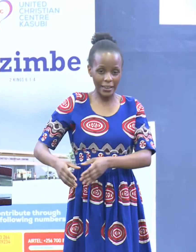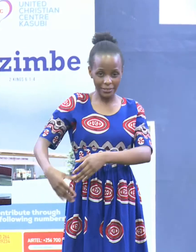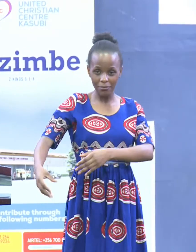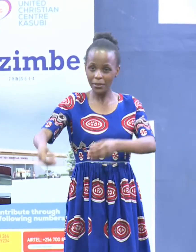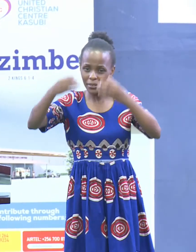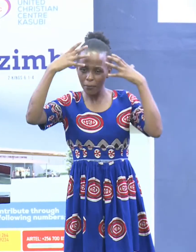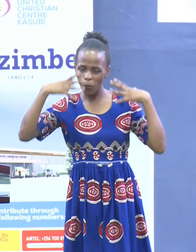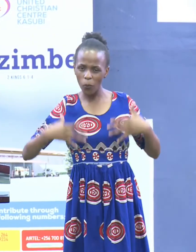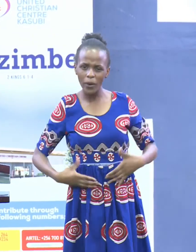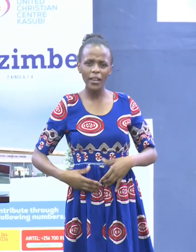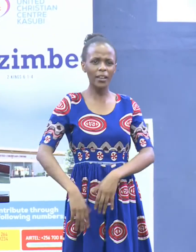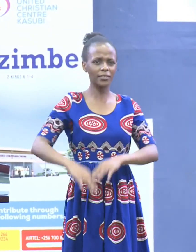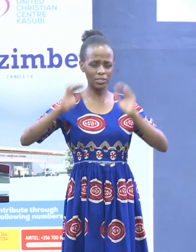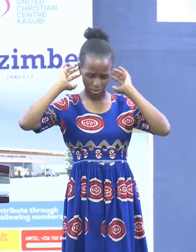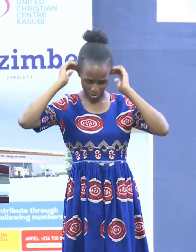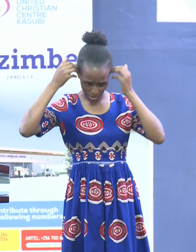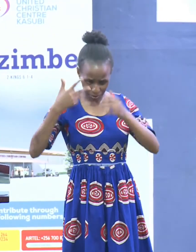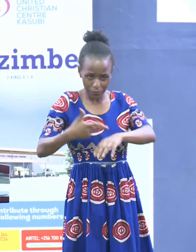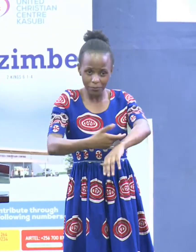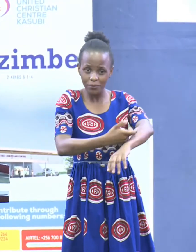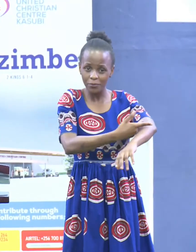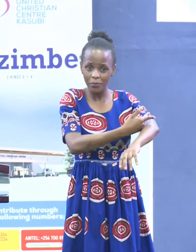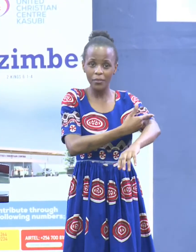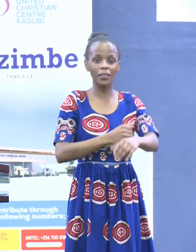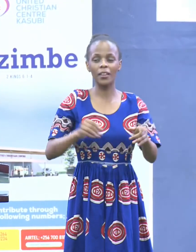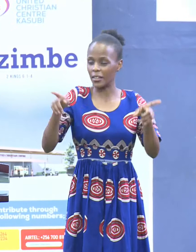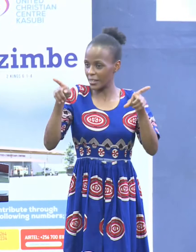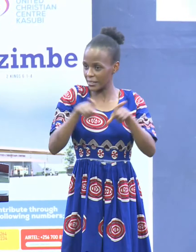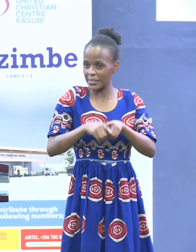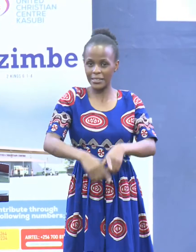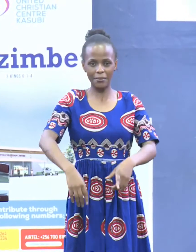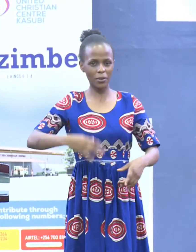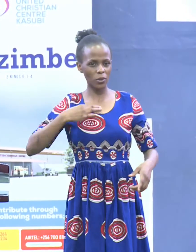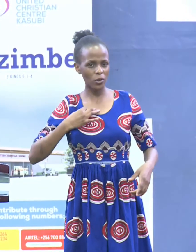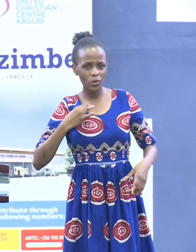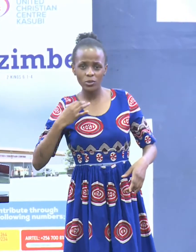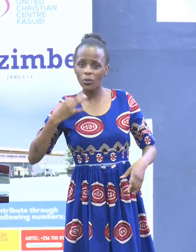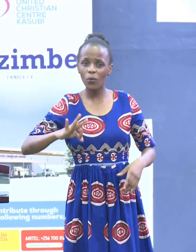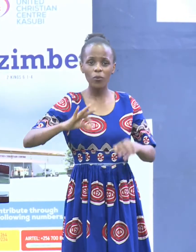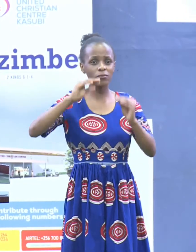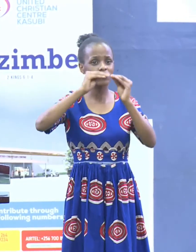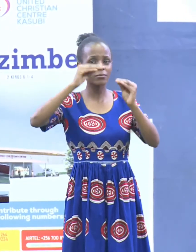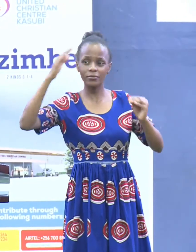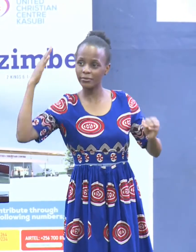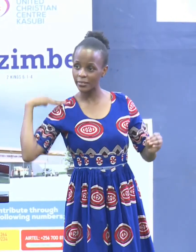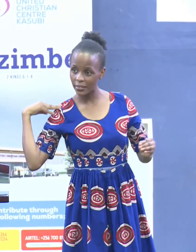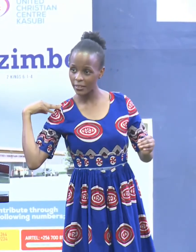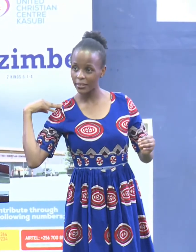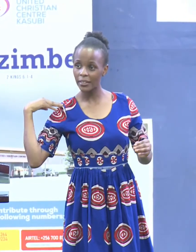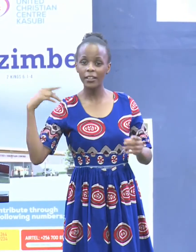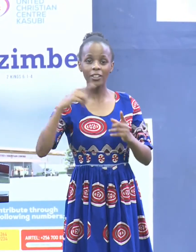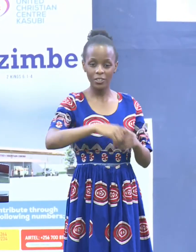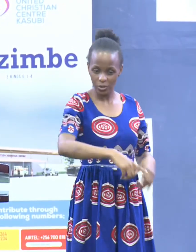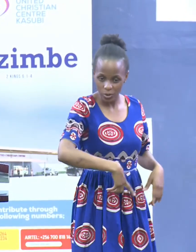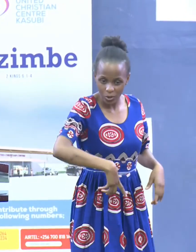ly'endiga. And he got wool and dressed it up with the clothes. Together with the clothing of